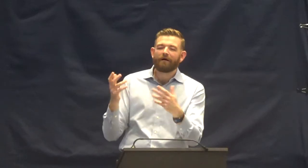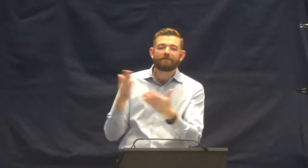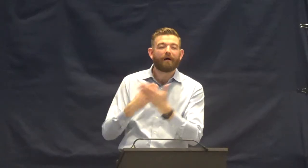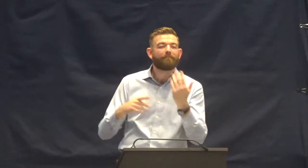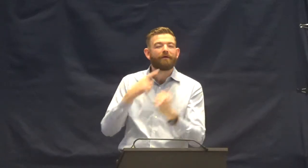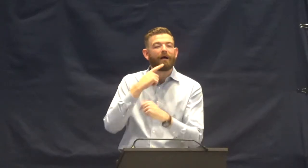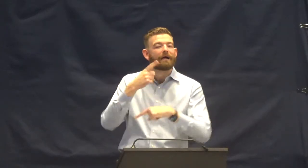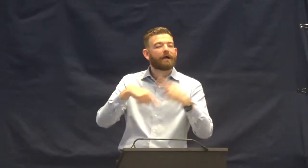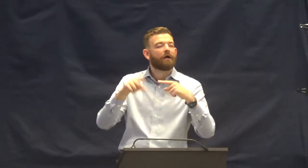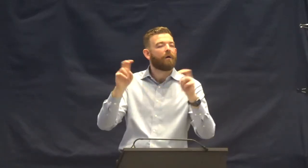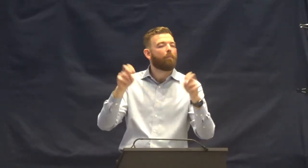They said,